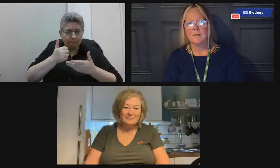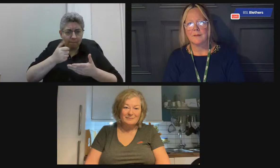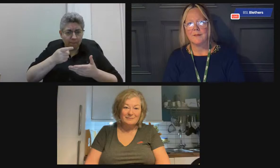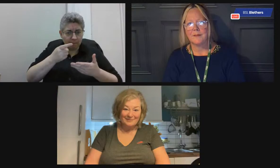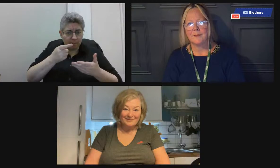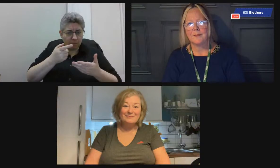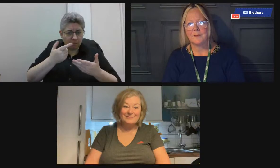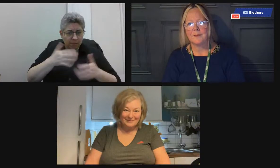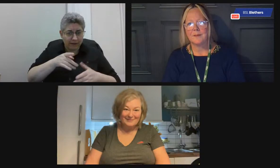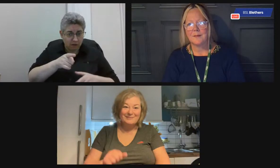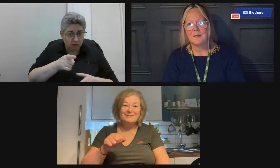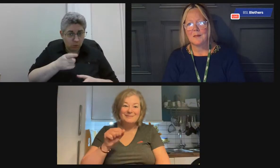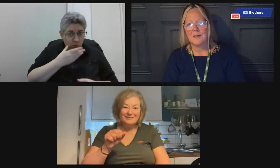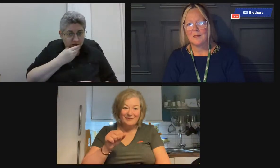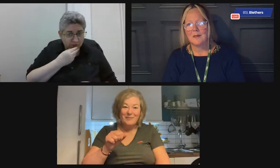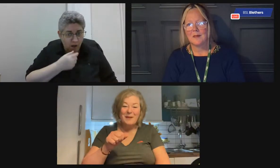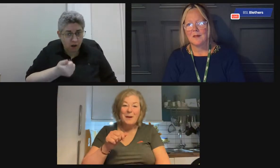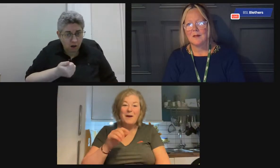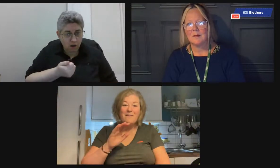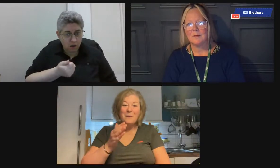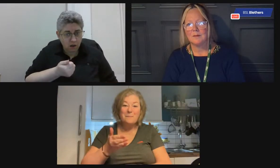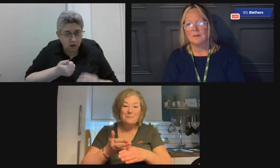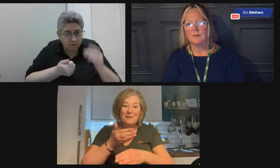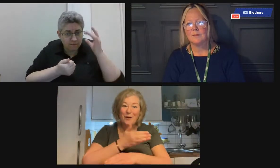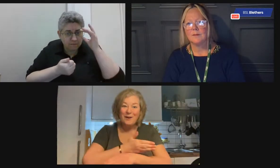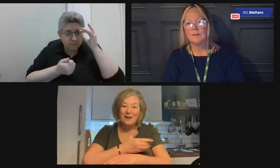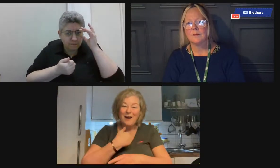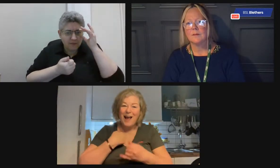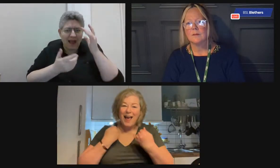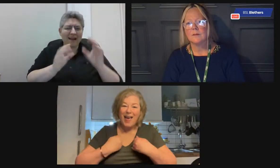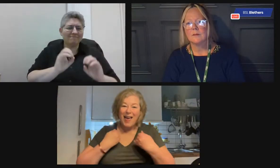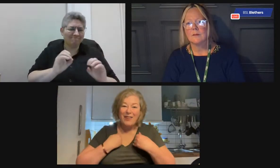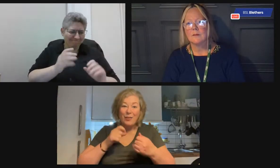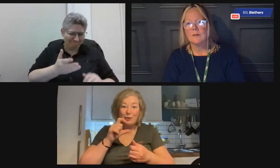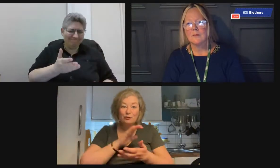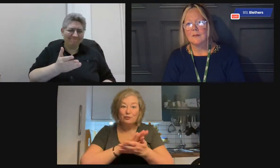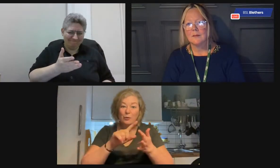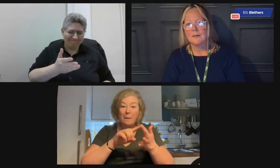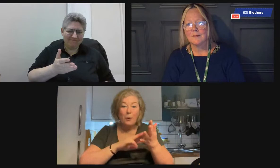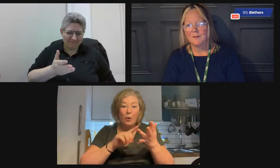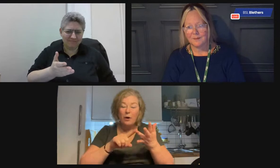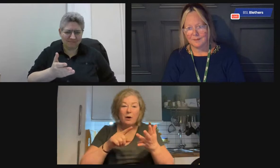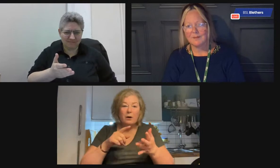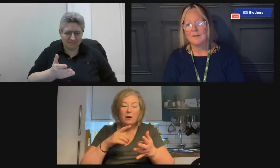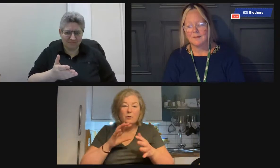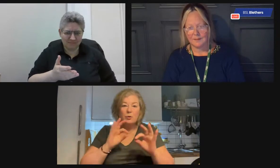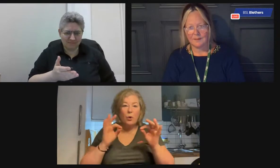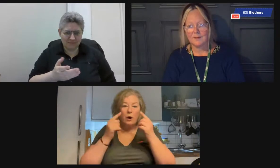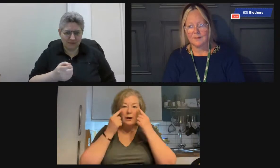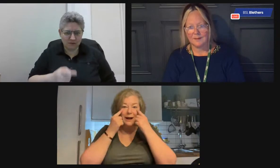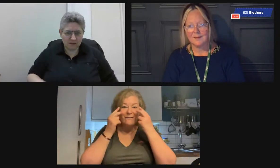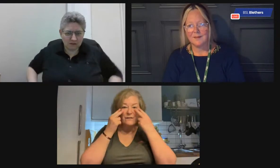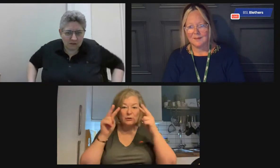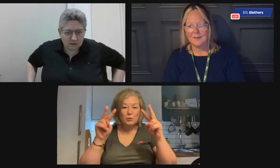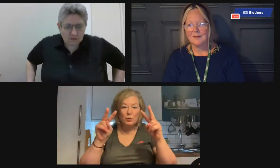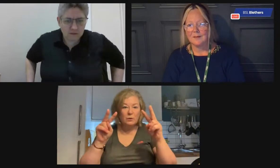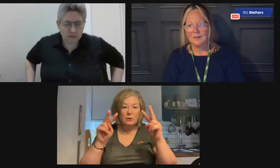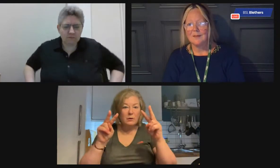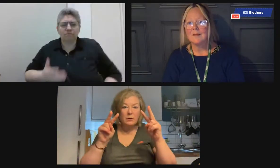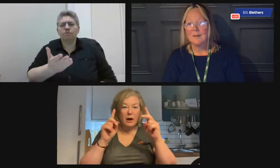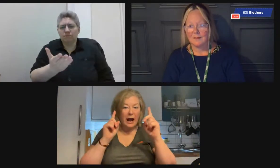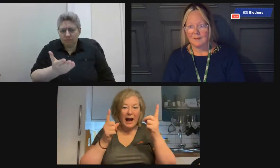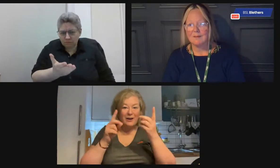So, Colleen, did you find anything in the website useful? Oh yeah, I mean, to be honest, before